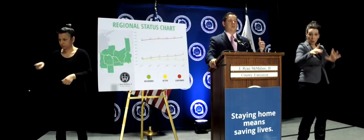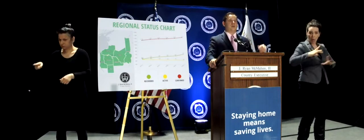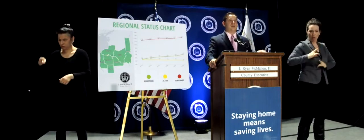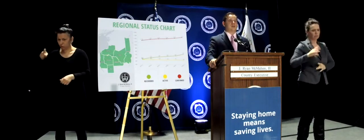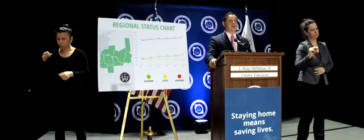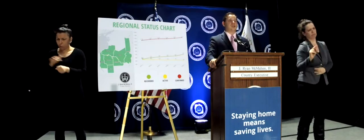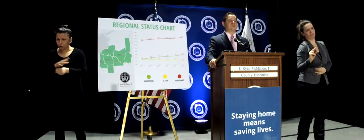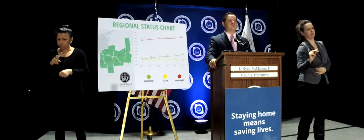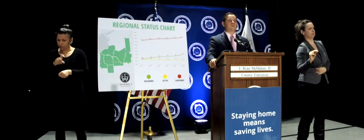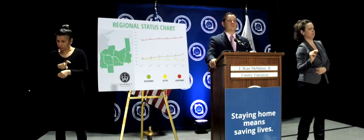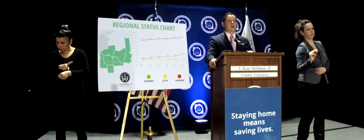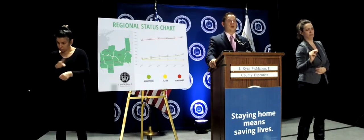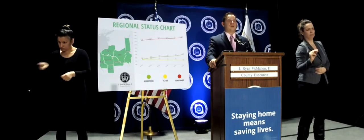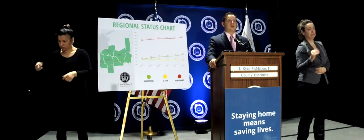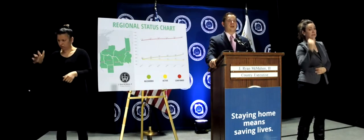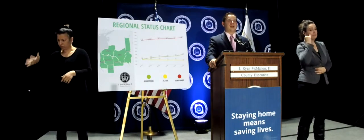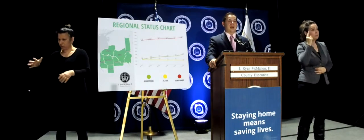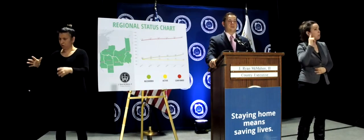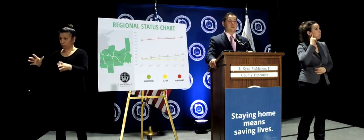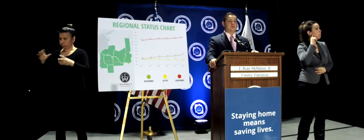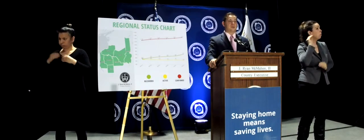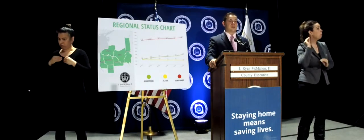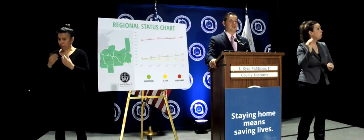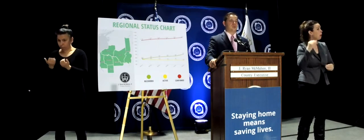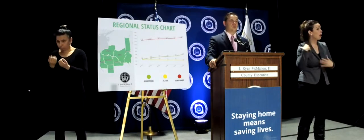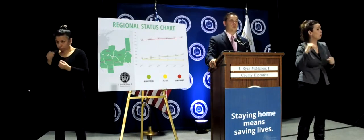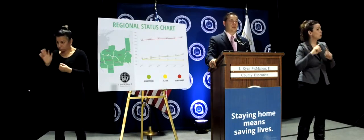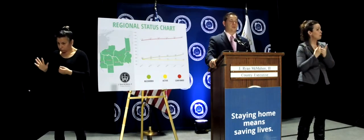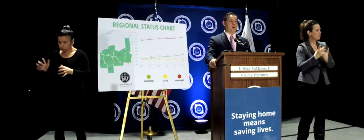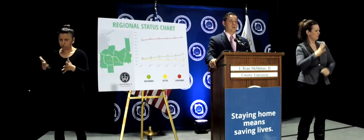health department investigation. If there are any gaps in the